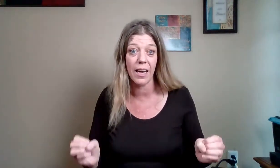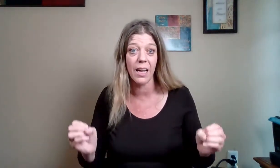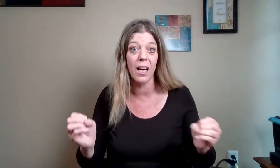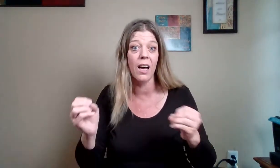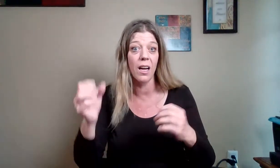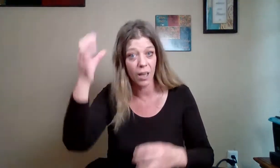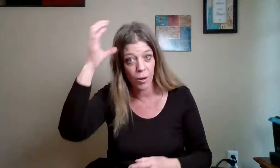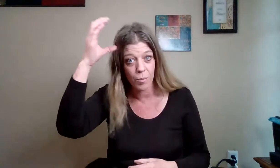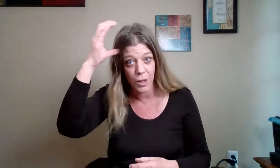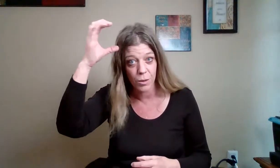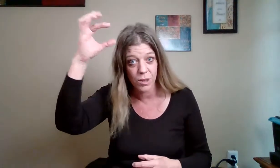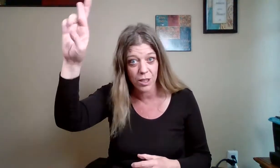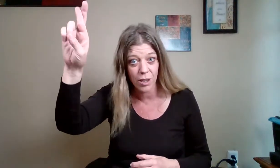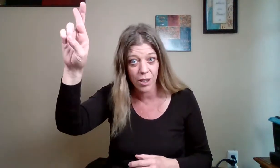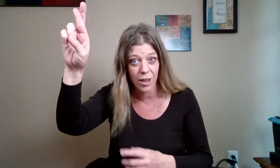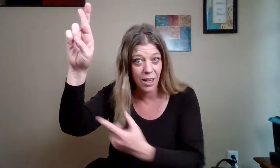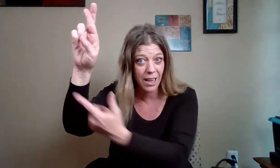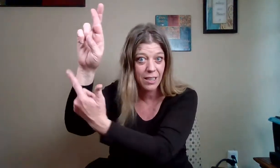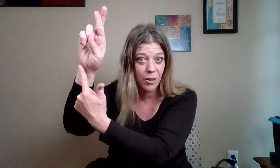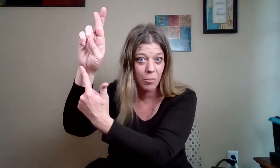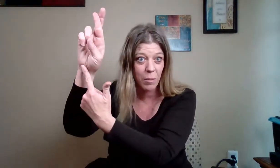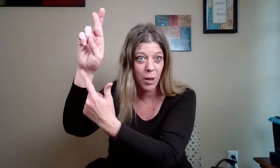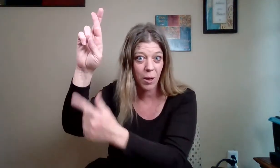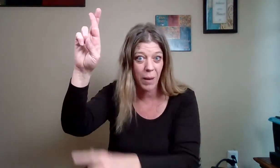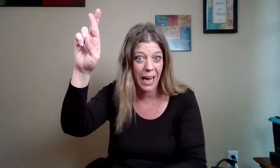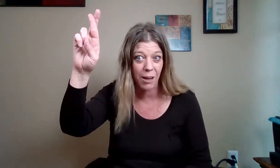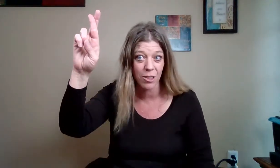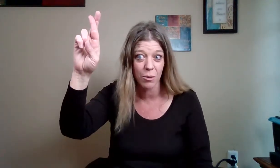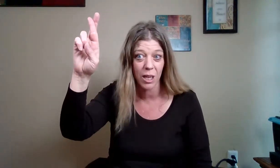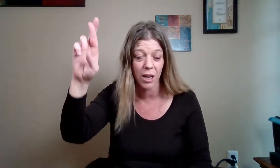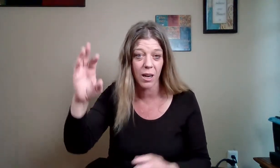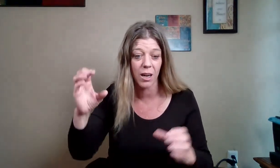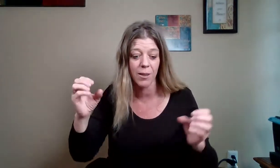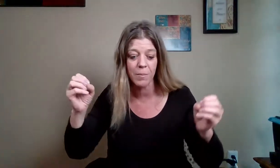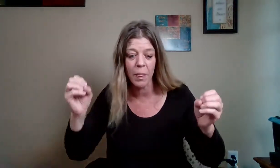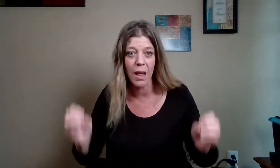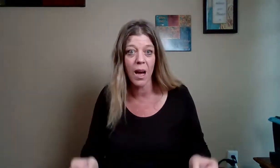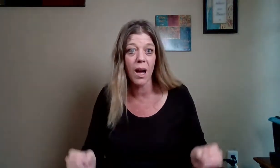like computer, I turn my palm out to an R.